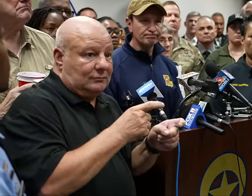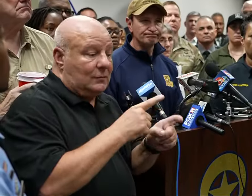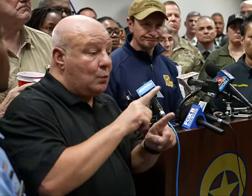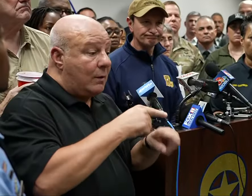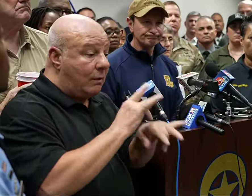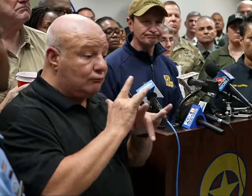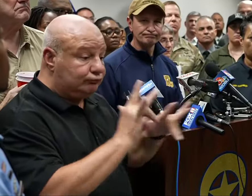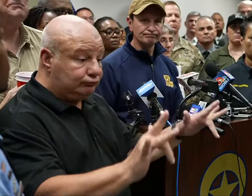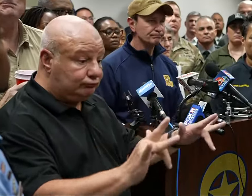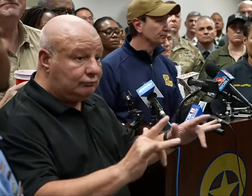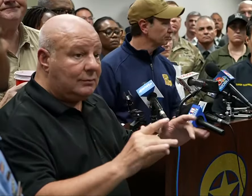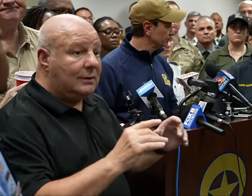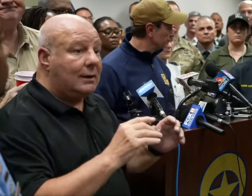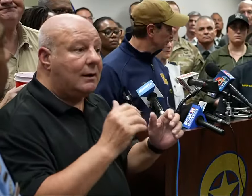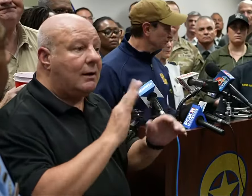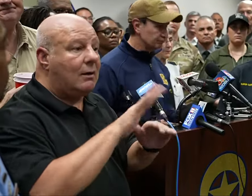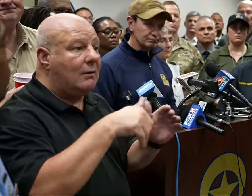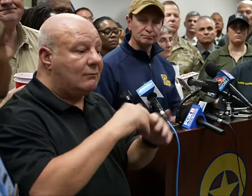up.